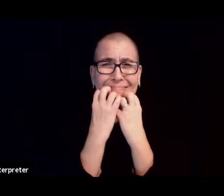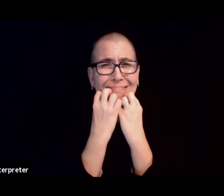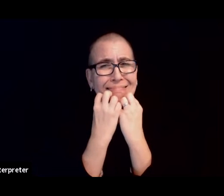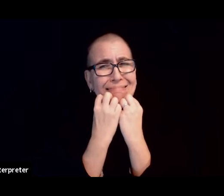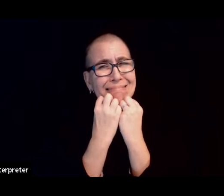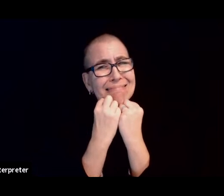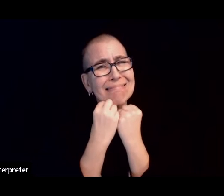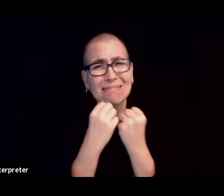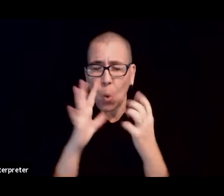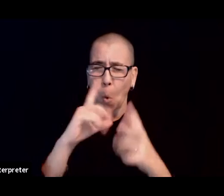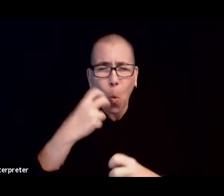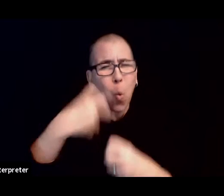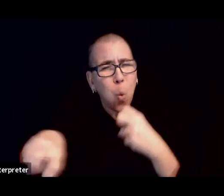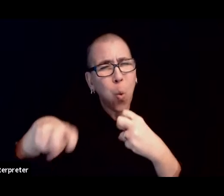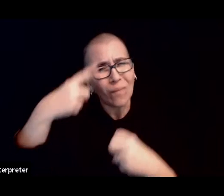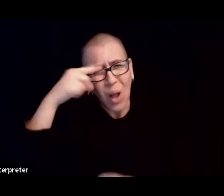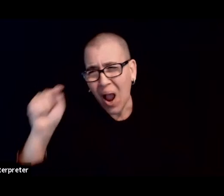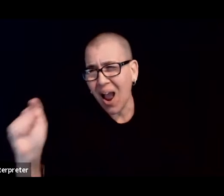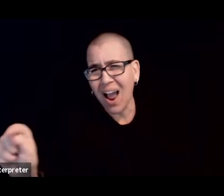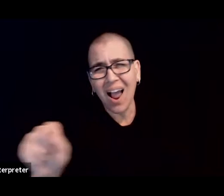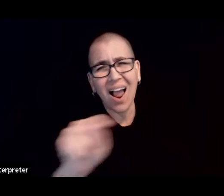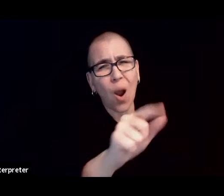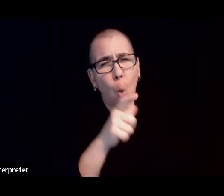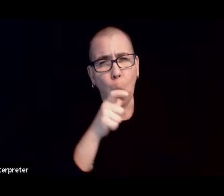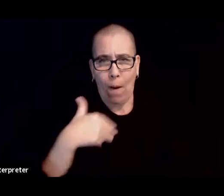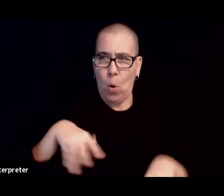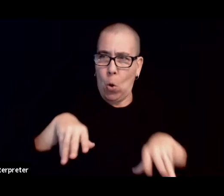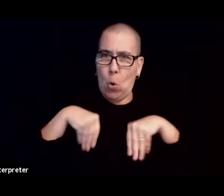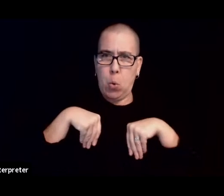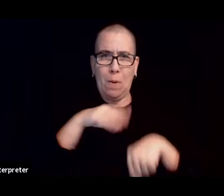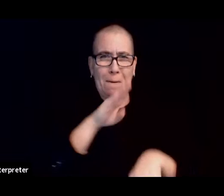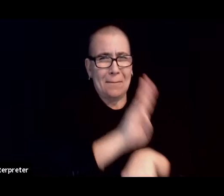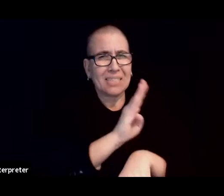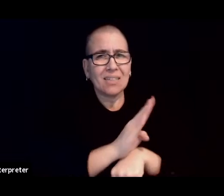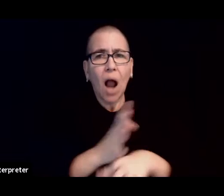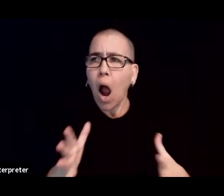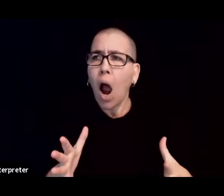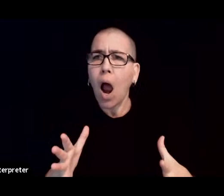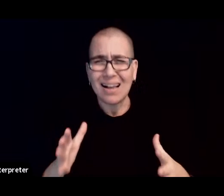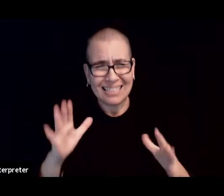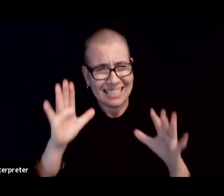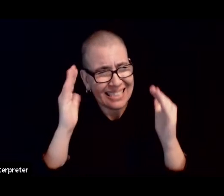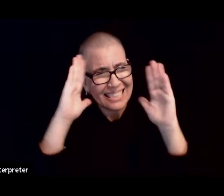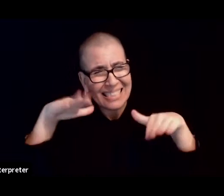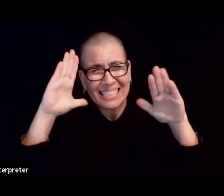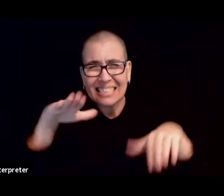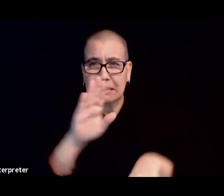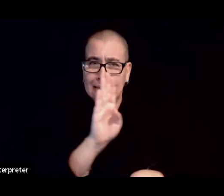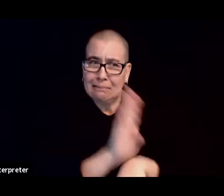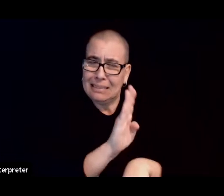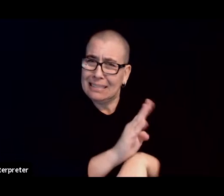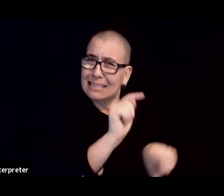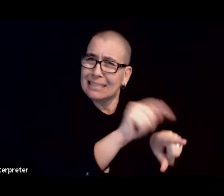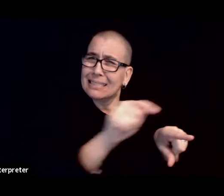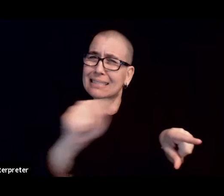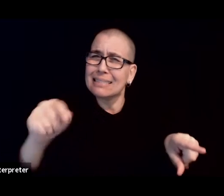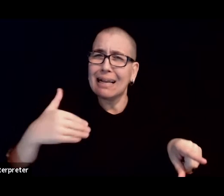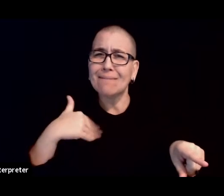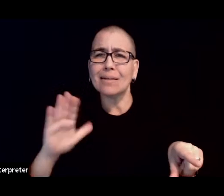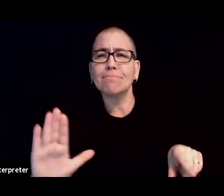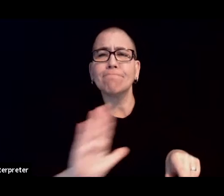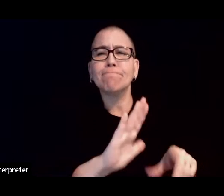it's just unfortunate that the very nature of the business creates a high-risk environment for the transmission of this particular